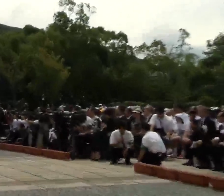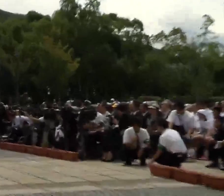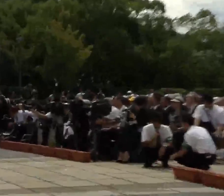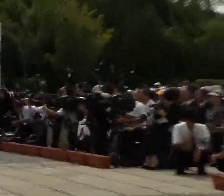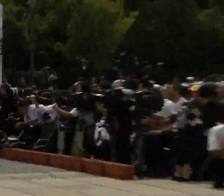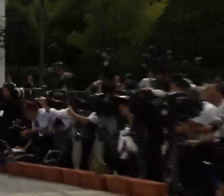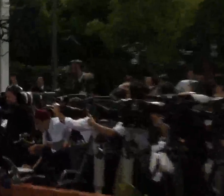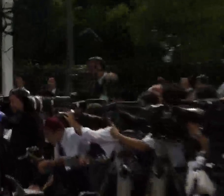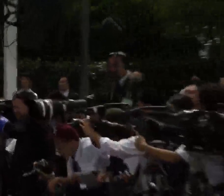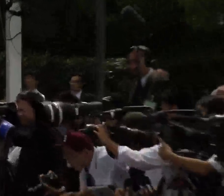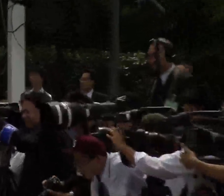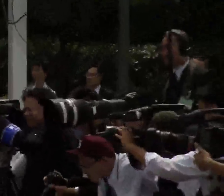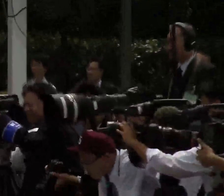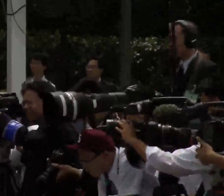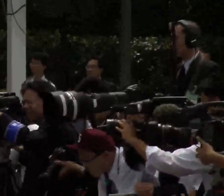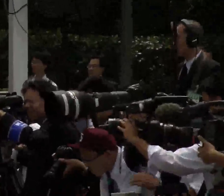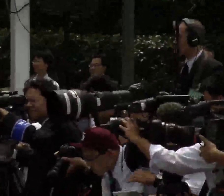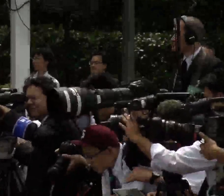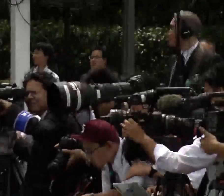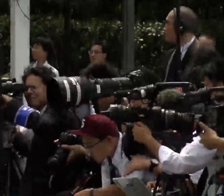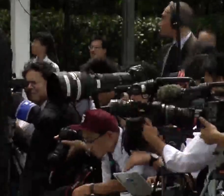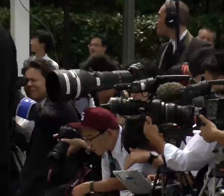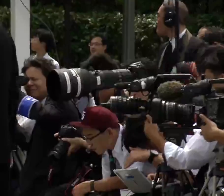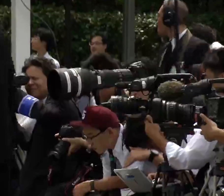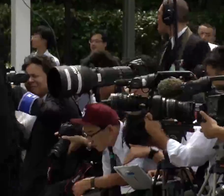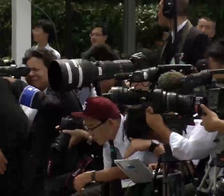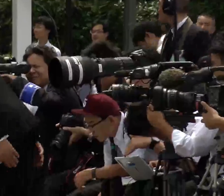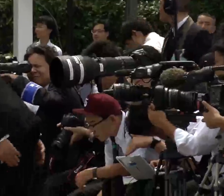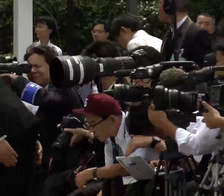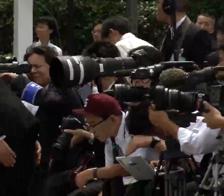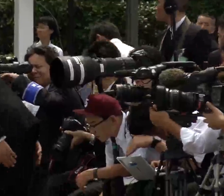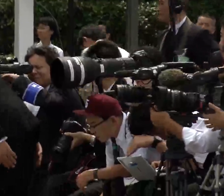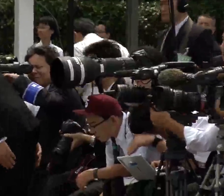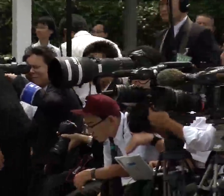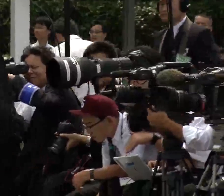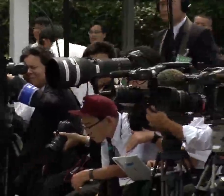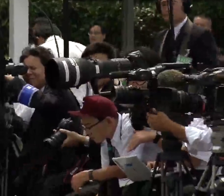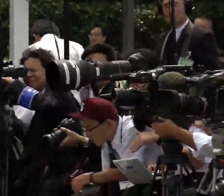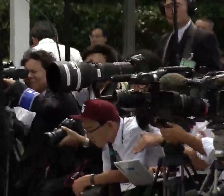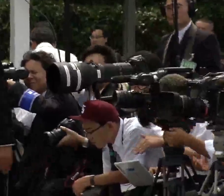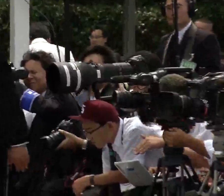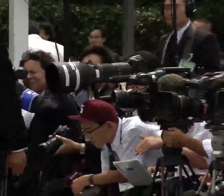Mr. Hodo Nakamura, the governor of Nagasaki Prefecture.